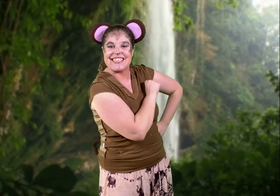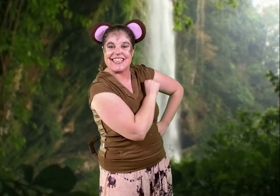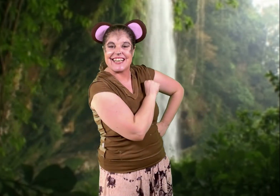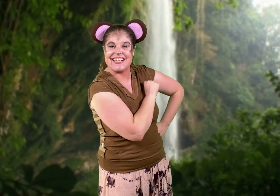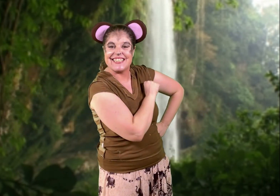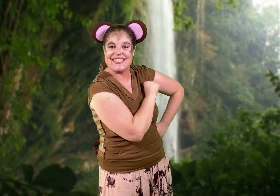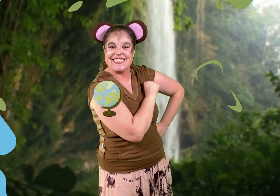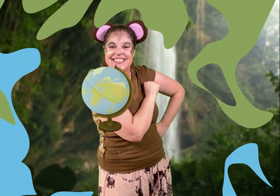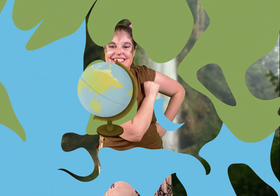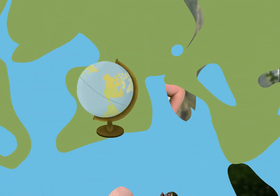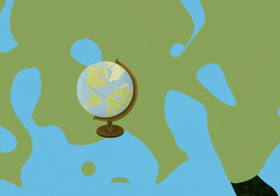Fantastic!